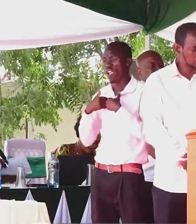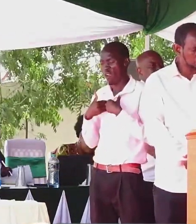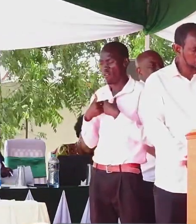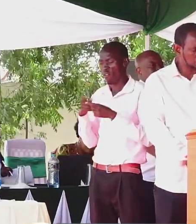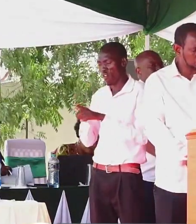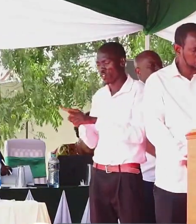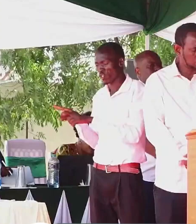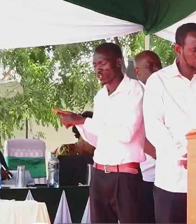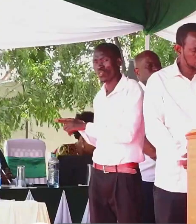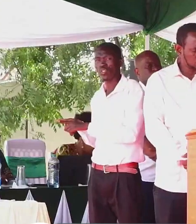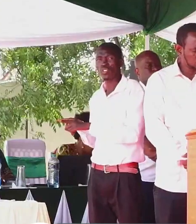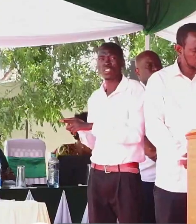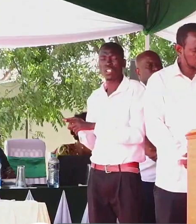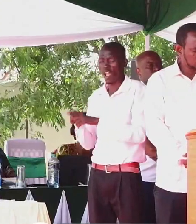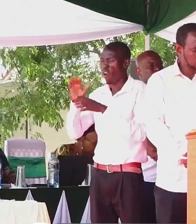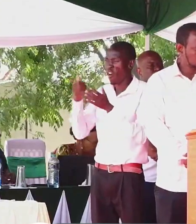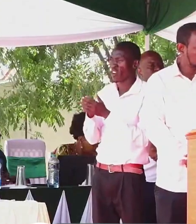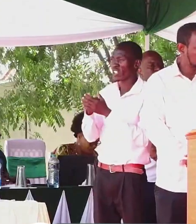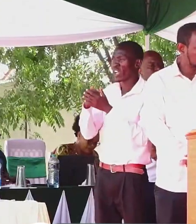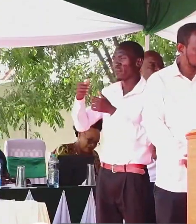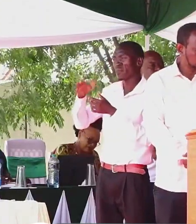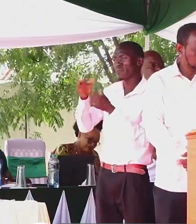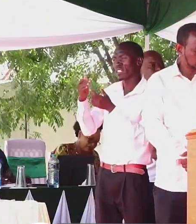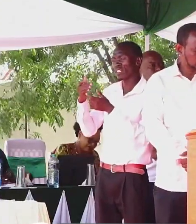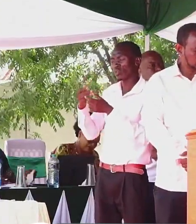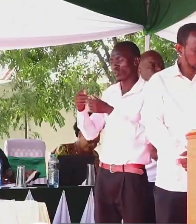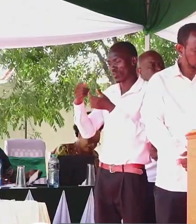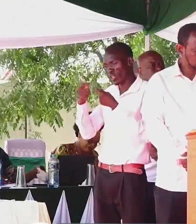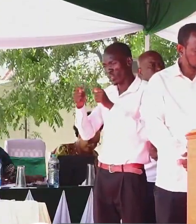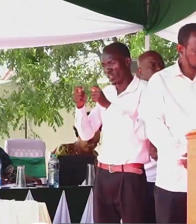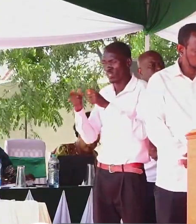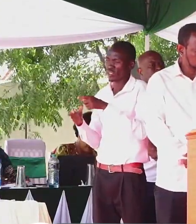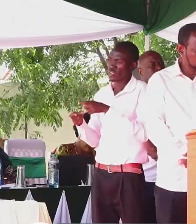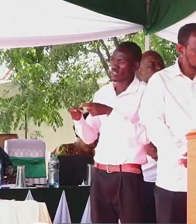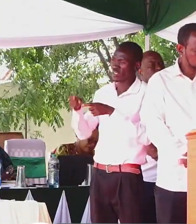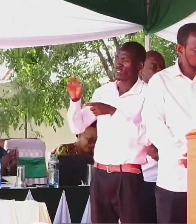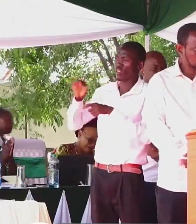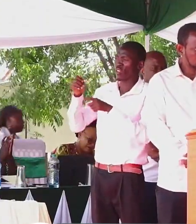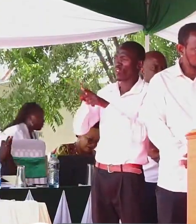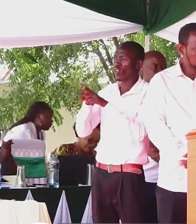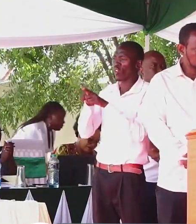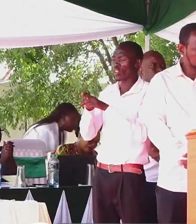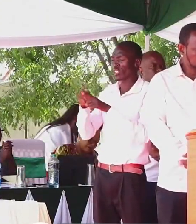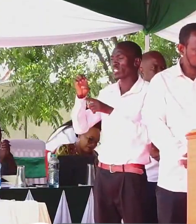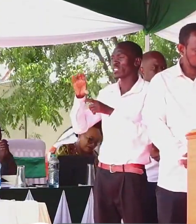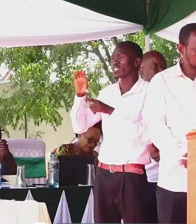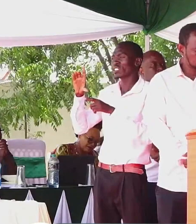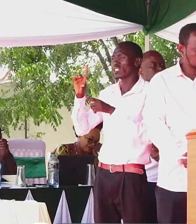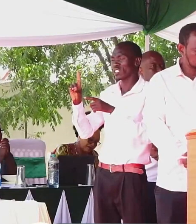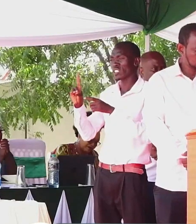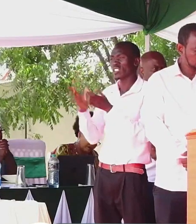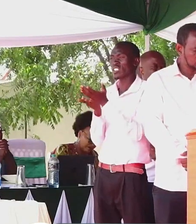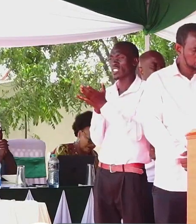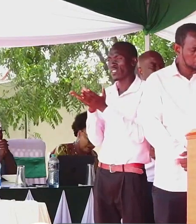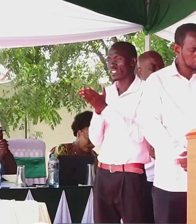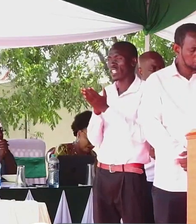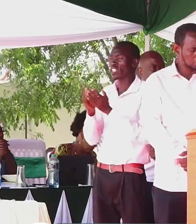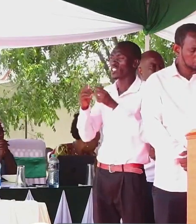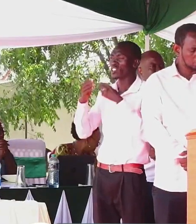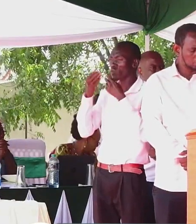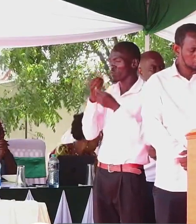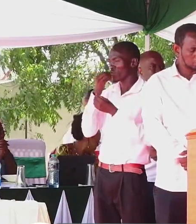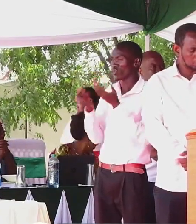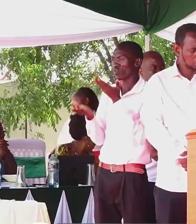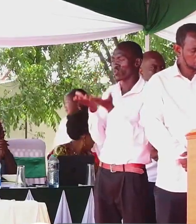we need to upgrade also or strengthen the issue of integrated ECD services and health and nutrition issues to make